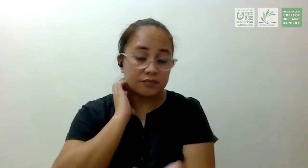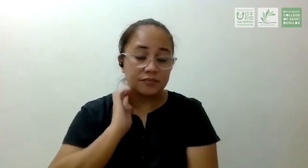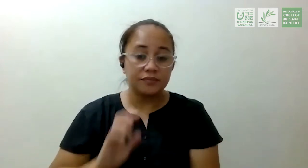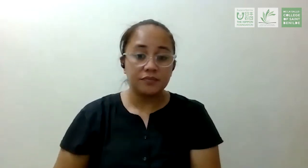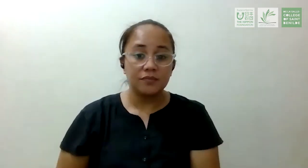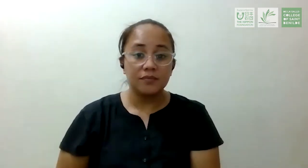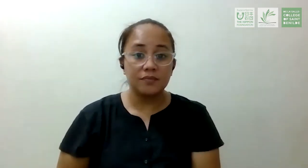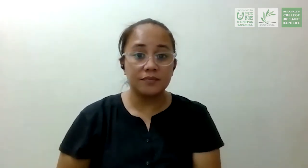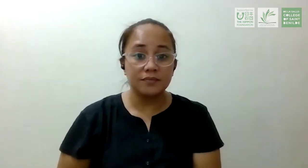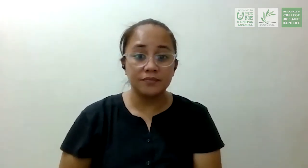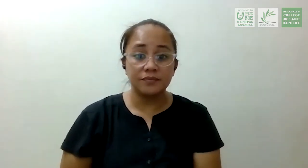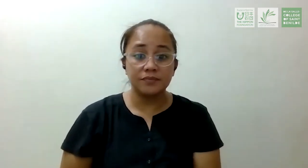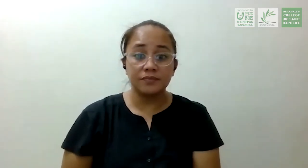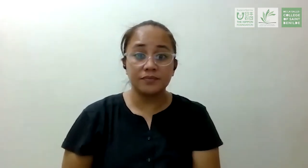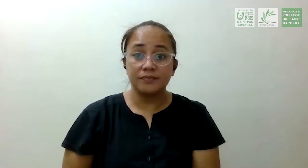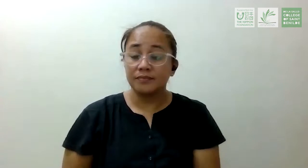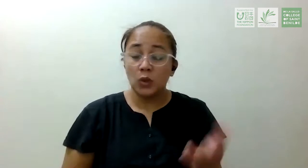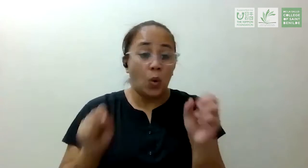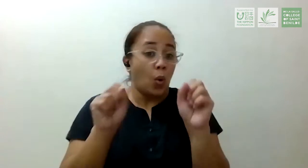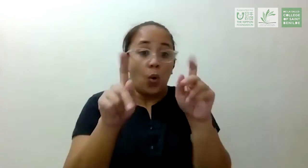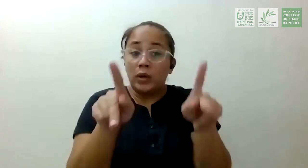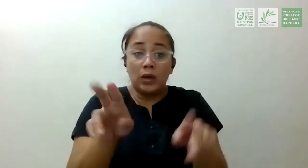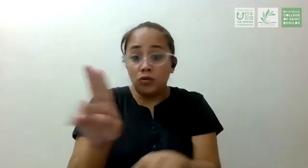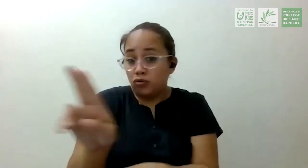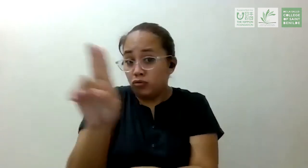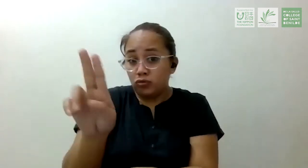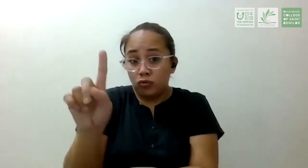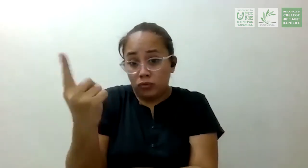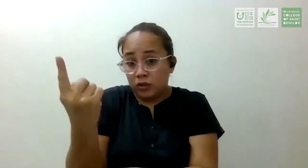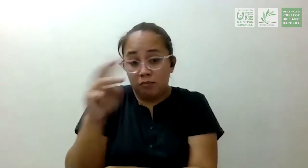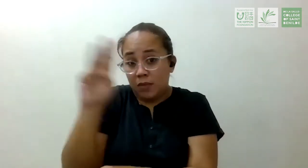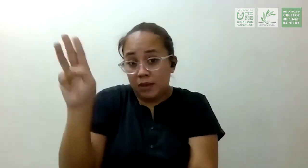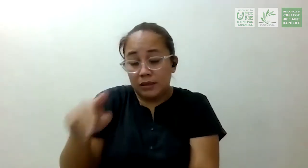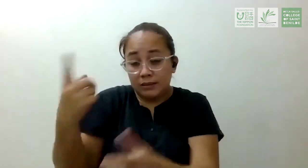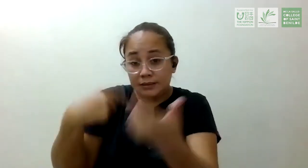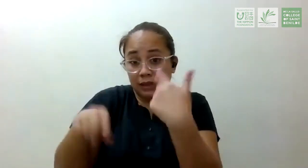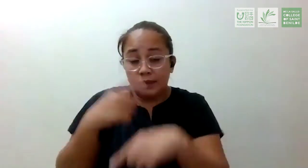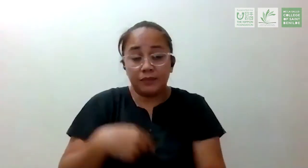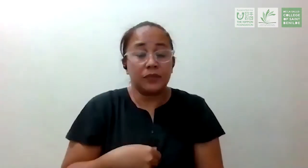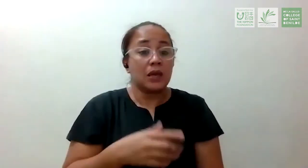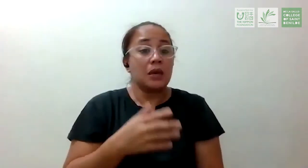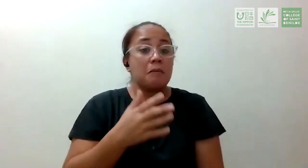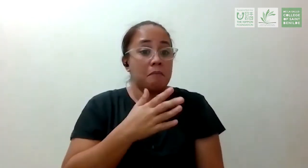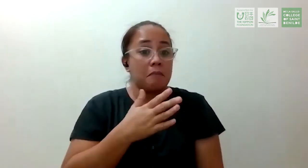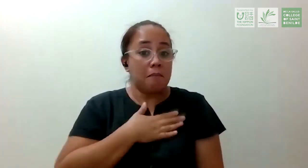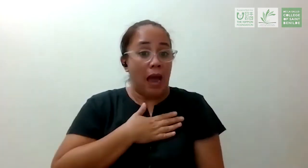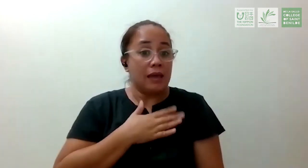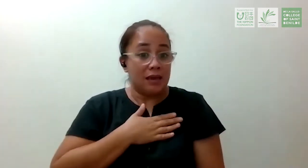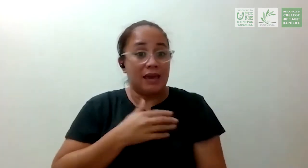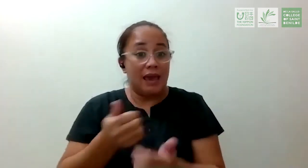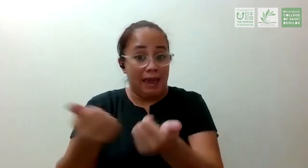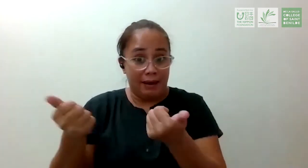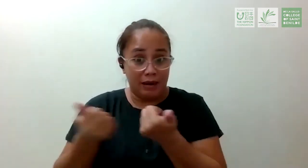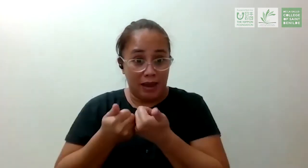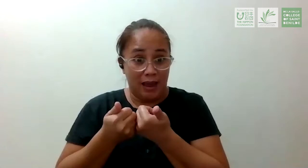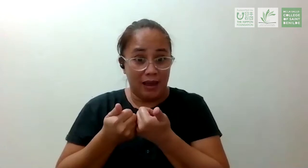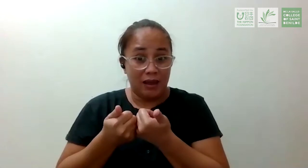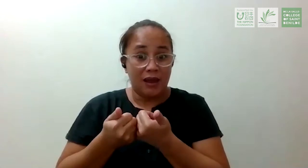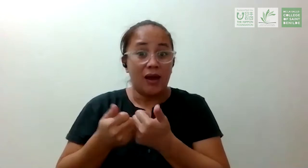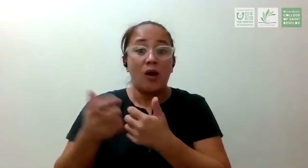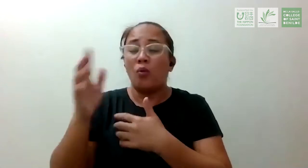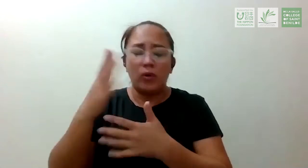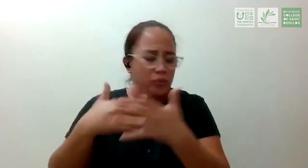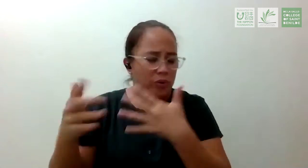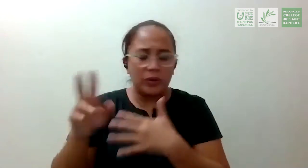Okay, then you should only use Manila signs. You should say, in your area, it's fine. Whatever signs you use are